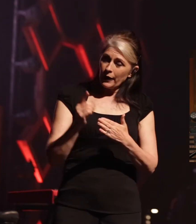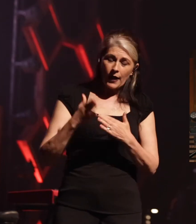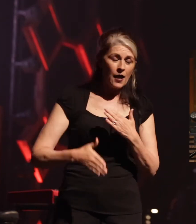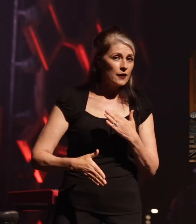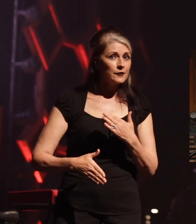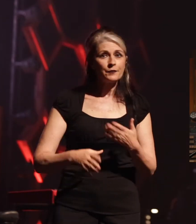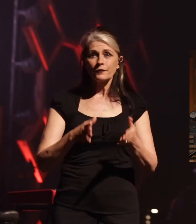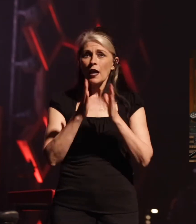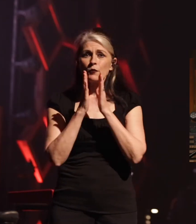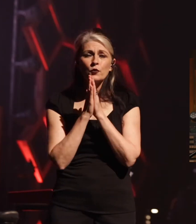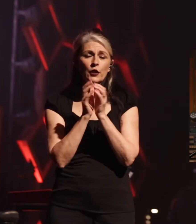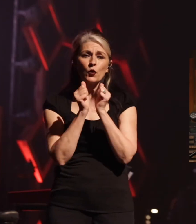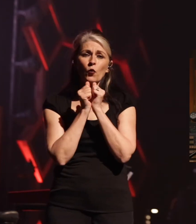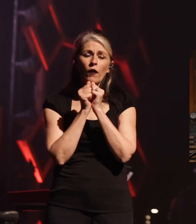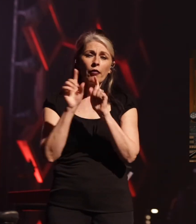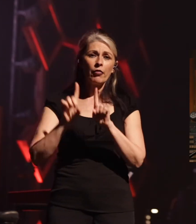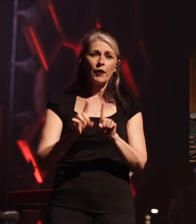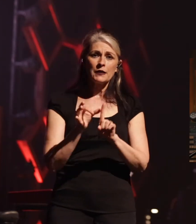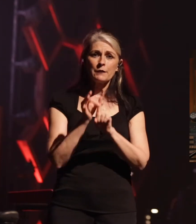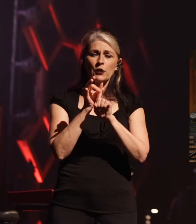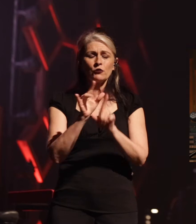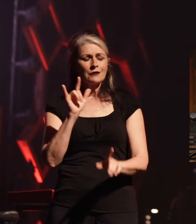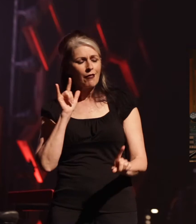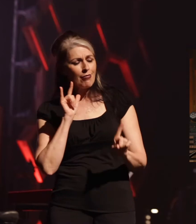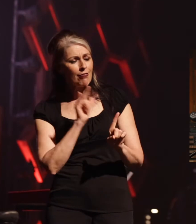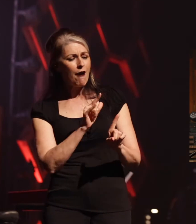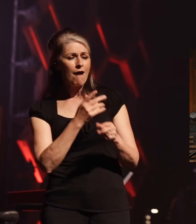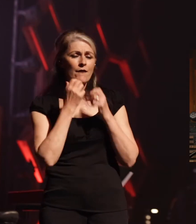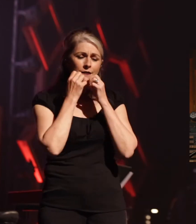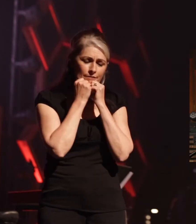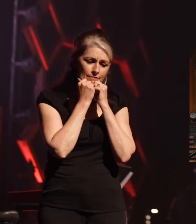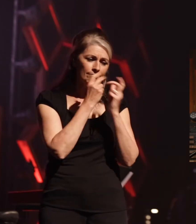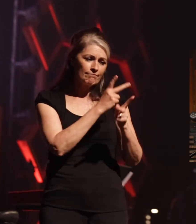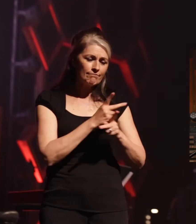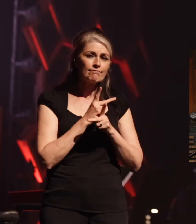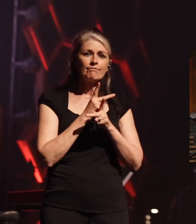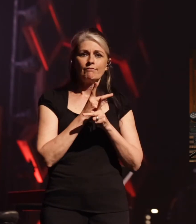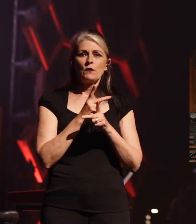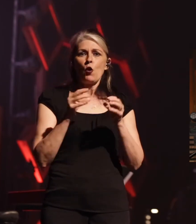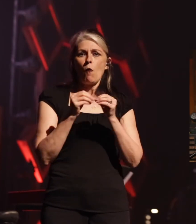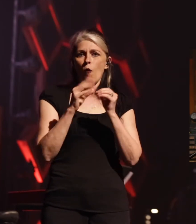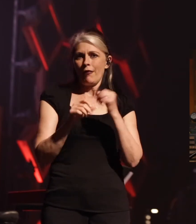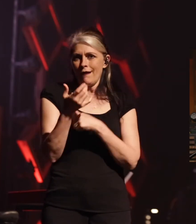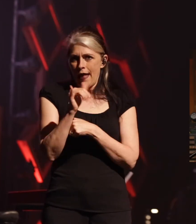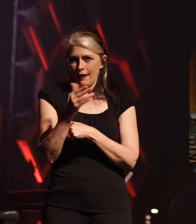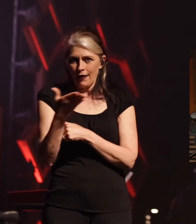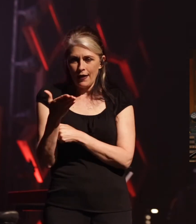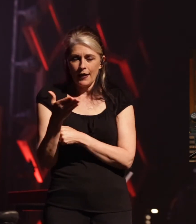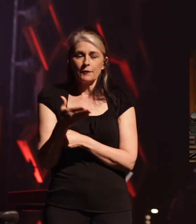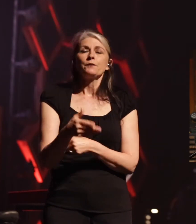that you be with them in a special way and just love on them and care for them. But more than anything else today, Father, I would ask you to do